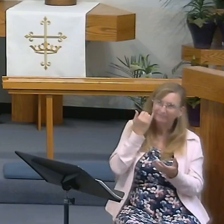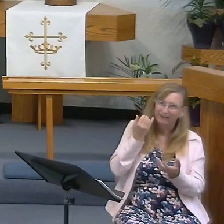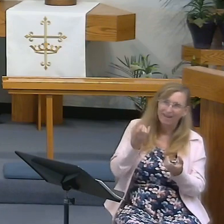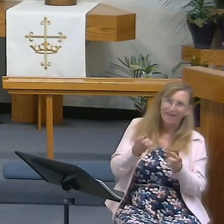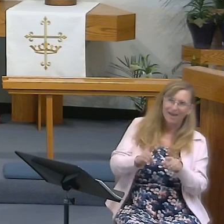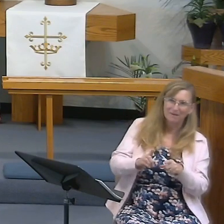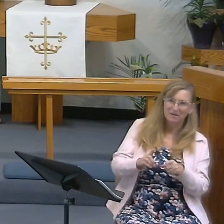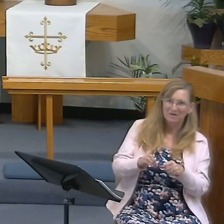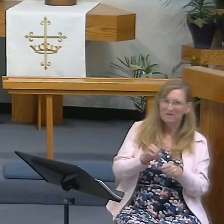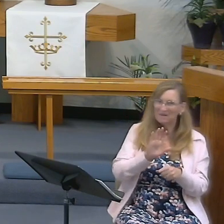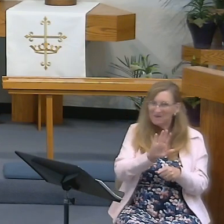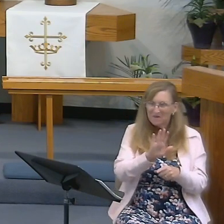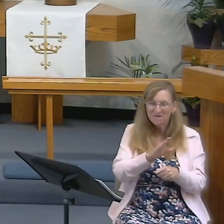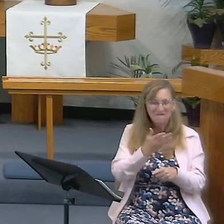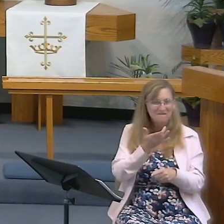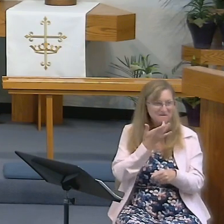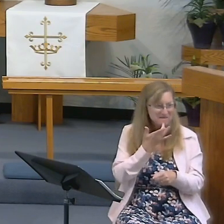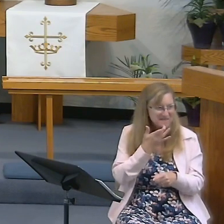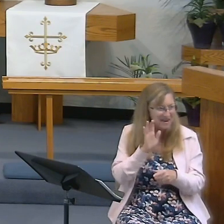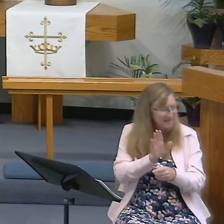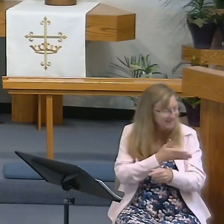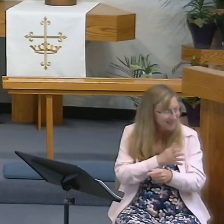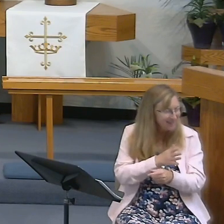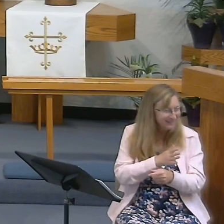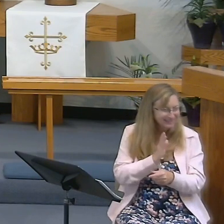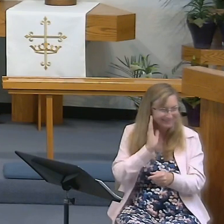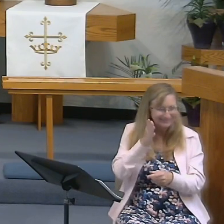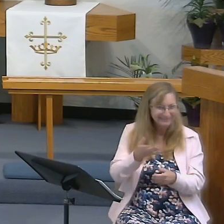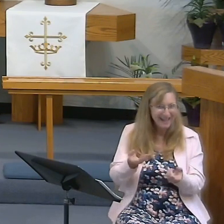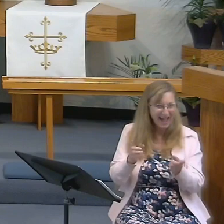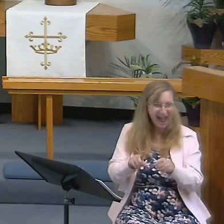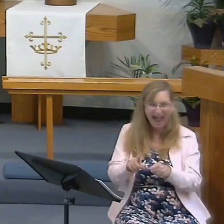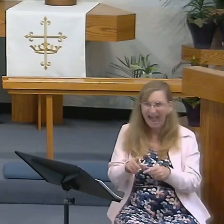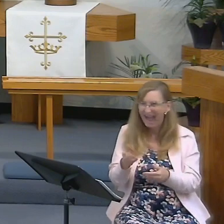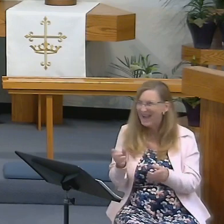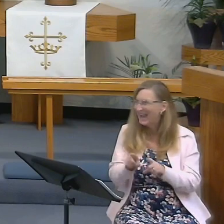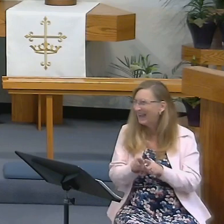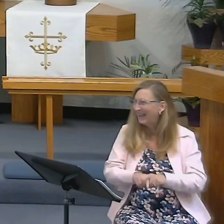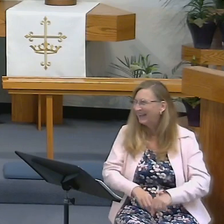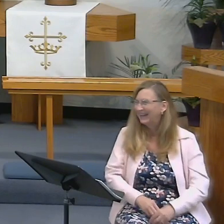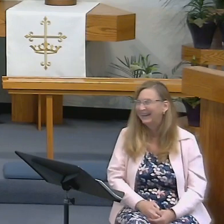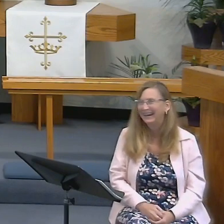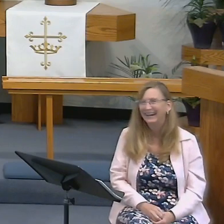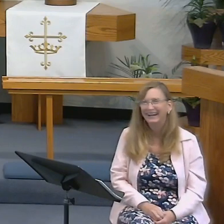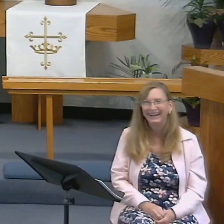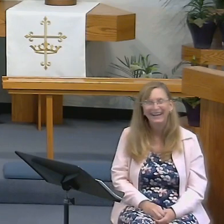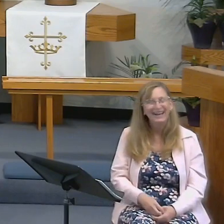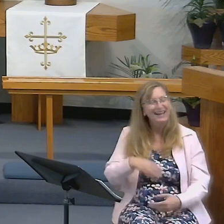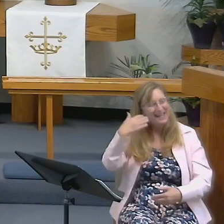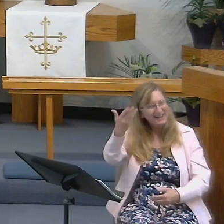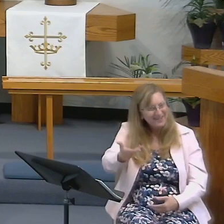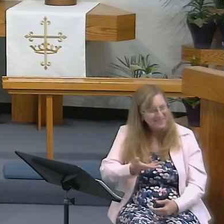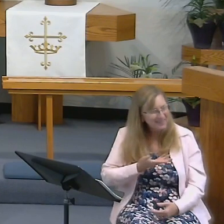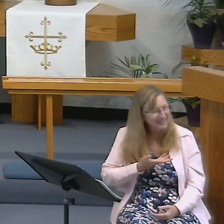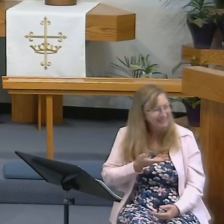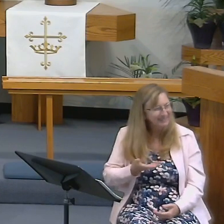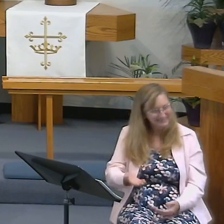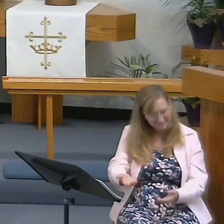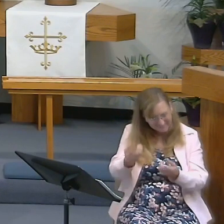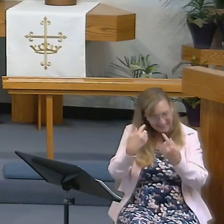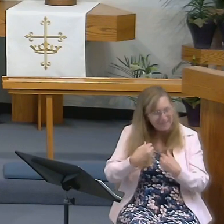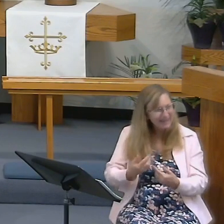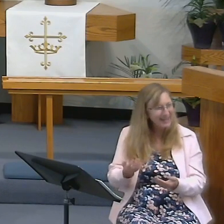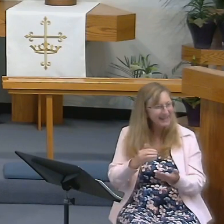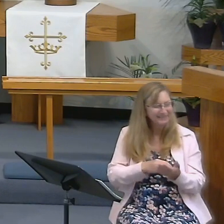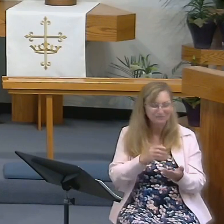favorite Easter songs, well, there's a chance we'll get to that one next Sunday also. So certainly invite you to be back again, of course, every